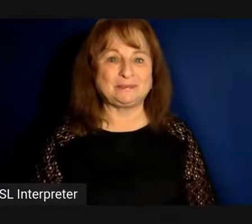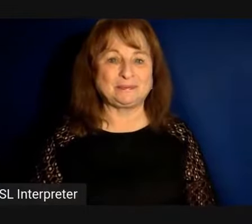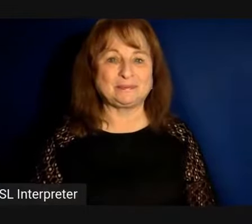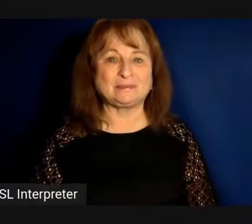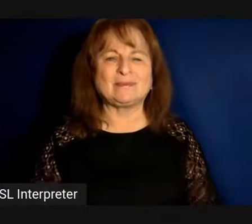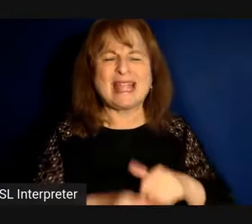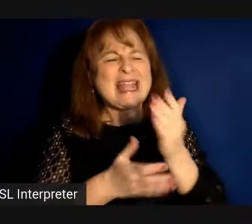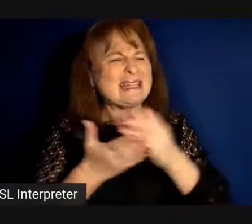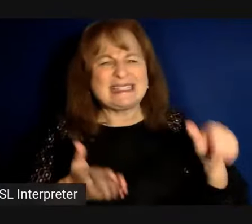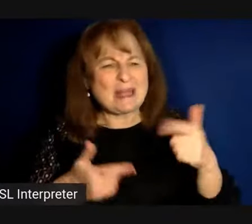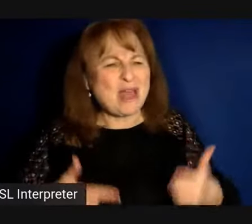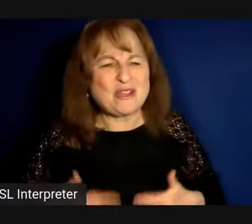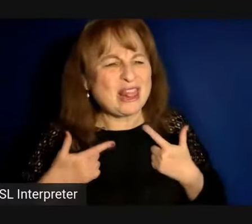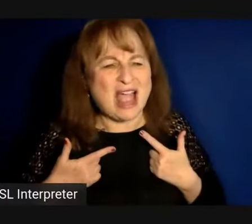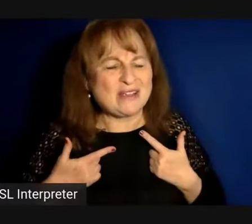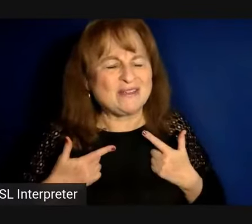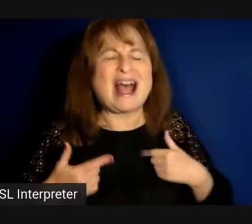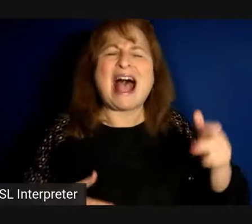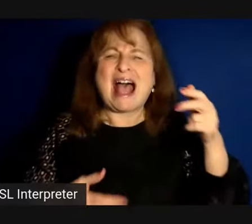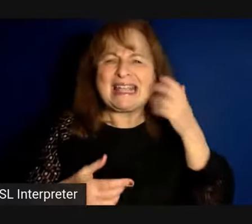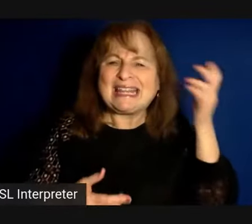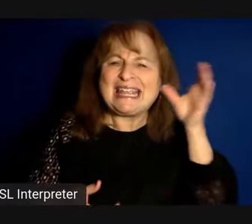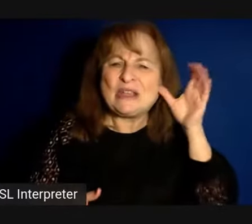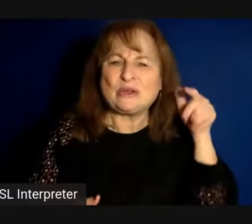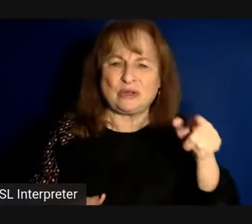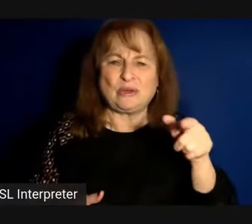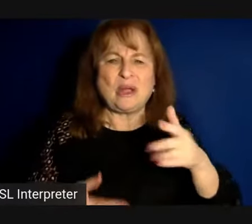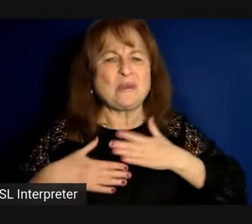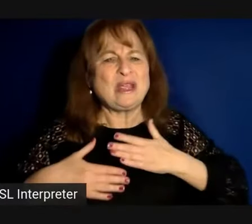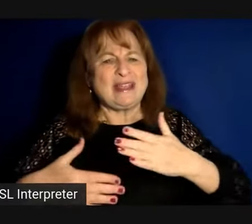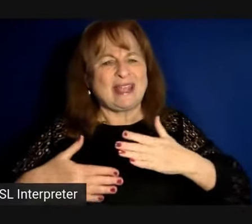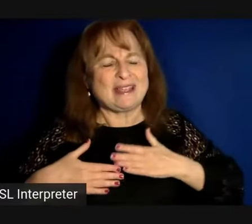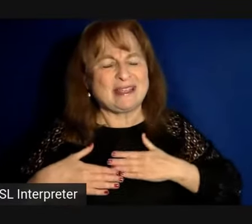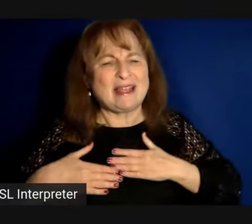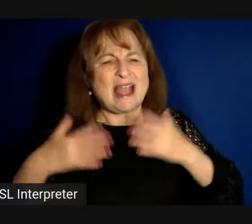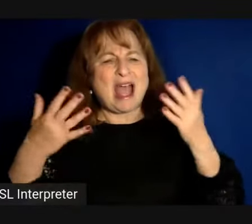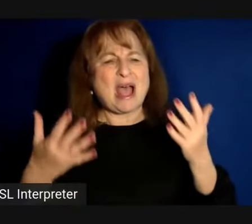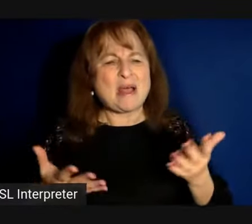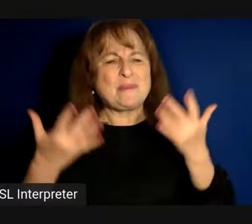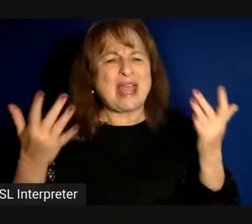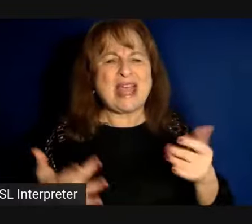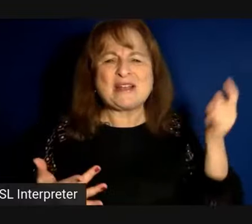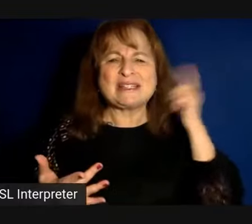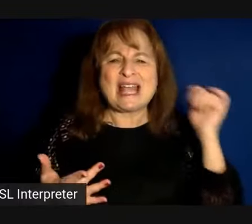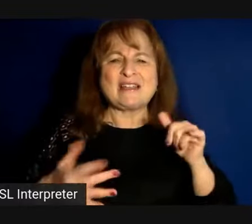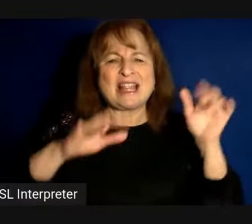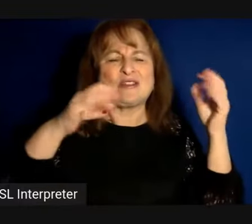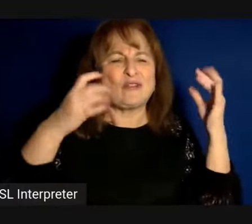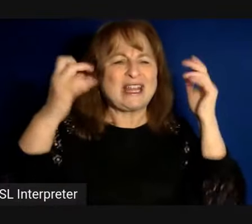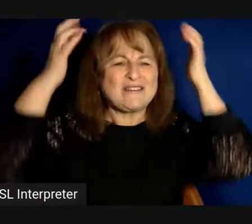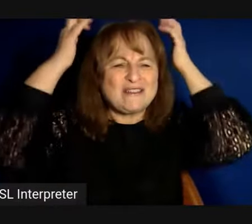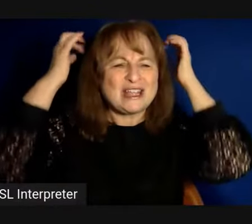in some other life i can hear you breathing a pale sound like running fingers